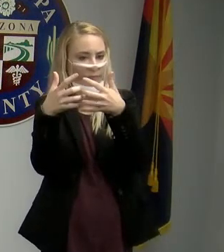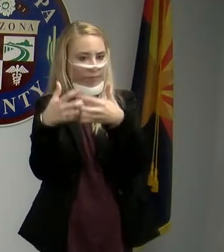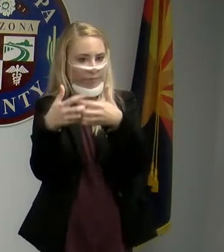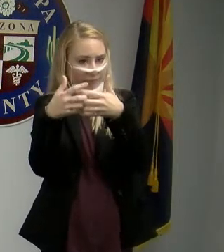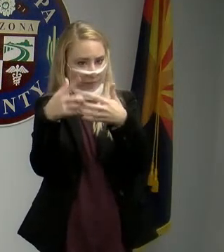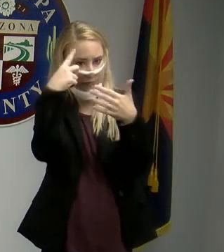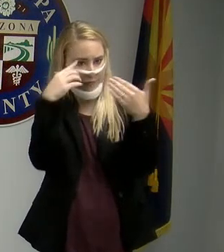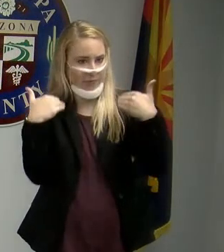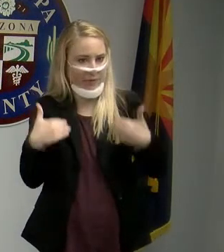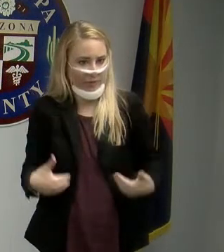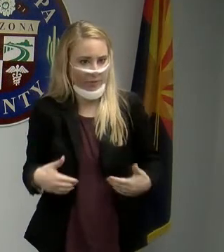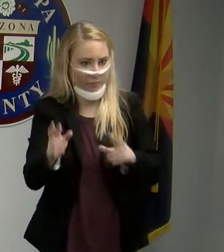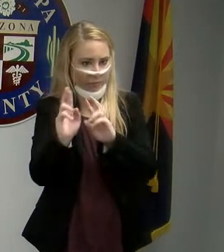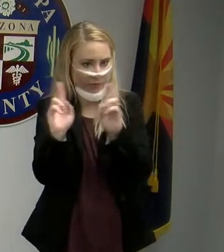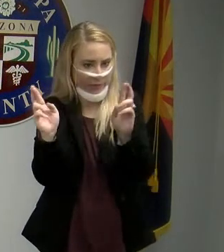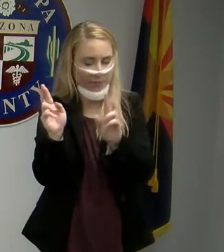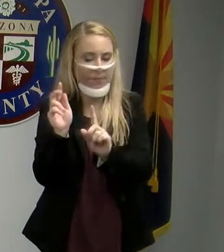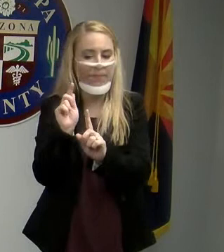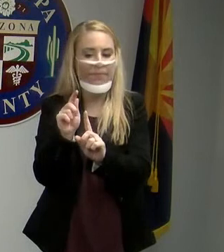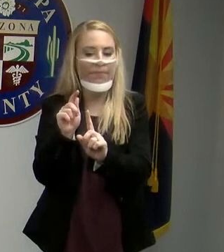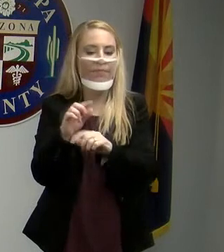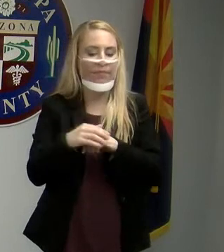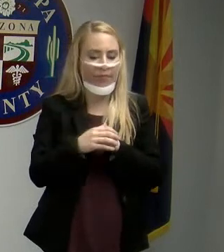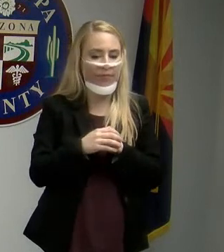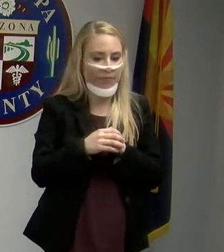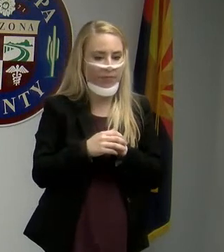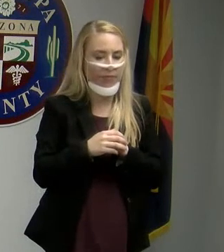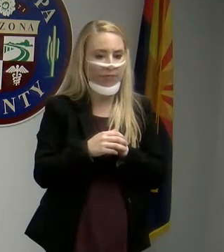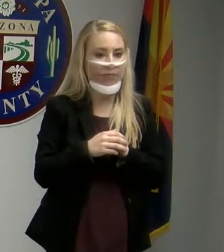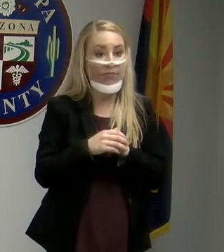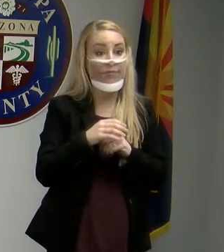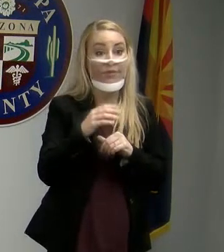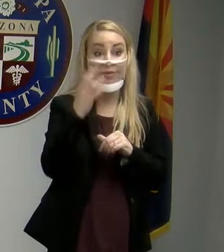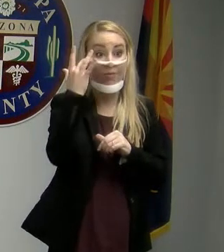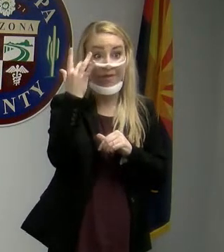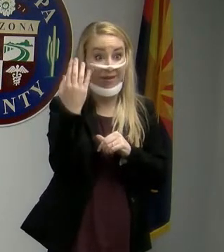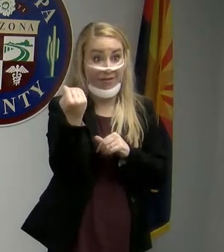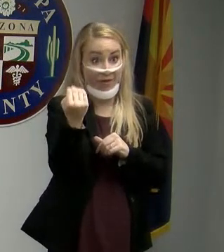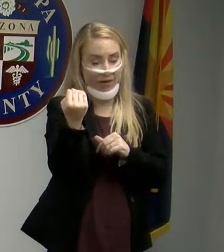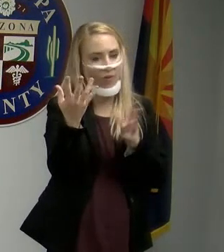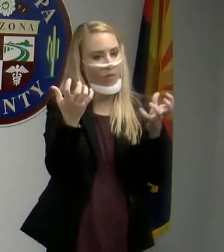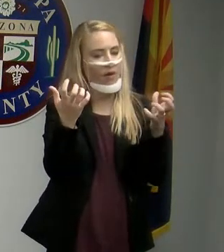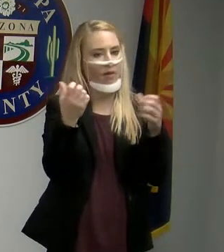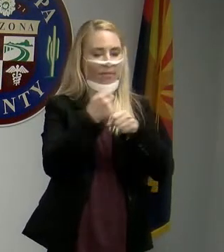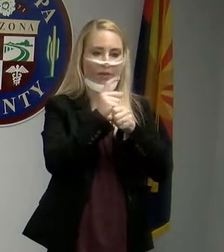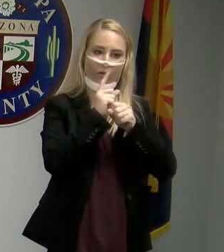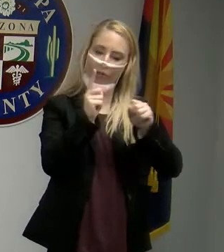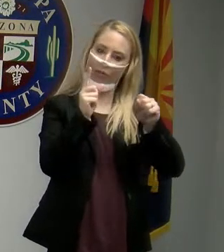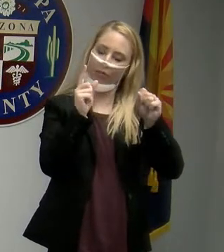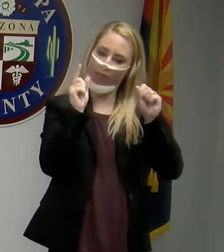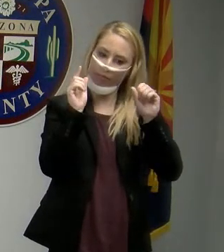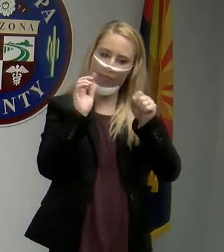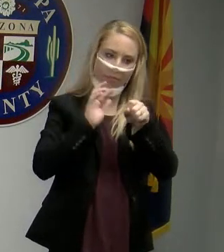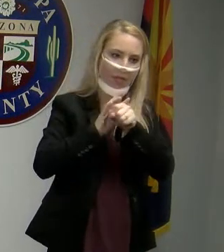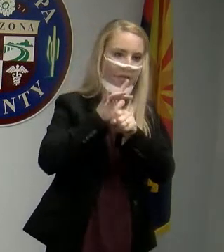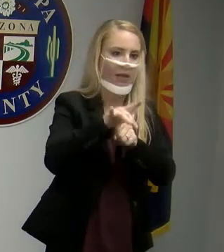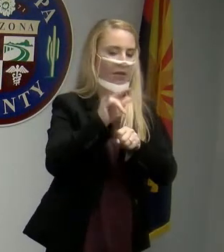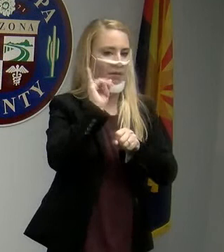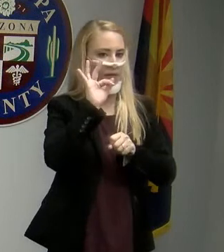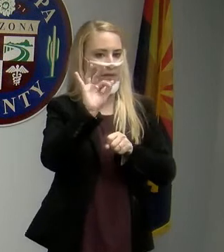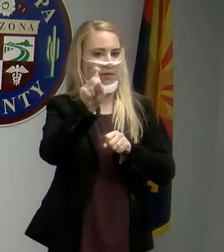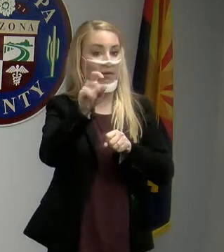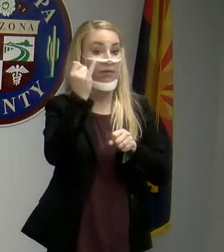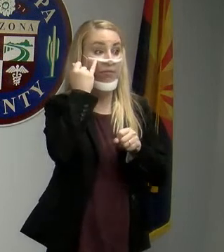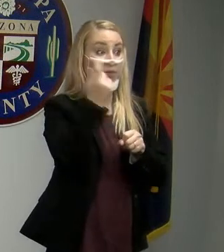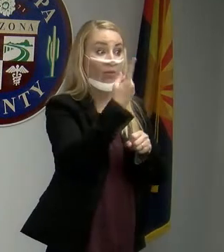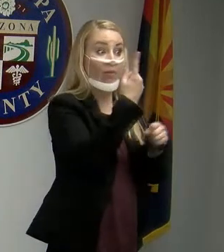week. And part of that reason is to have more than we need in case there's mechanical breakdowns, et cetera. So that's also part